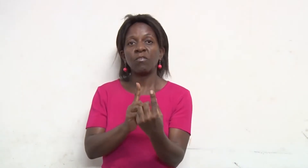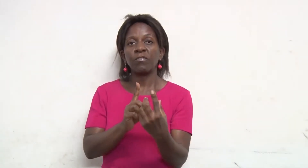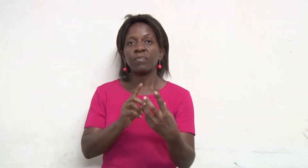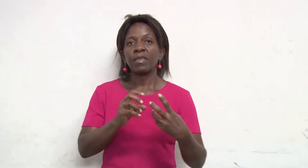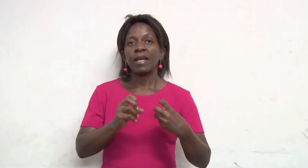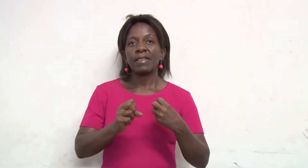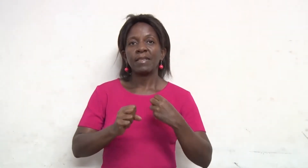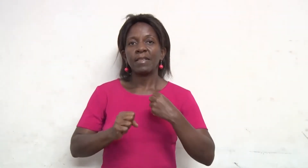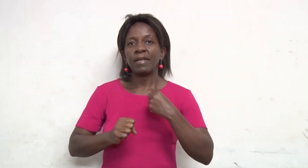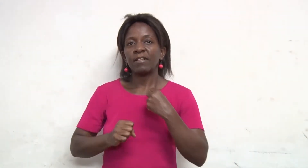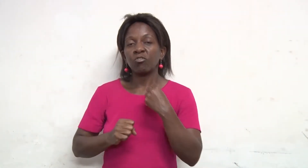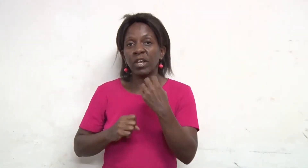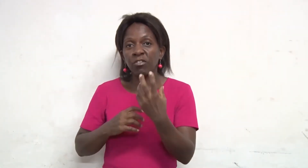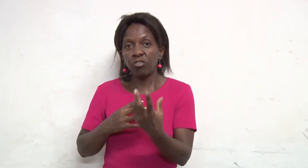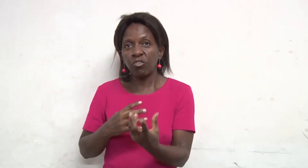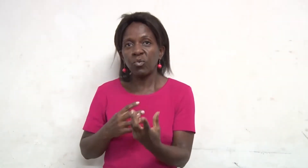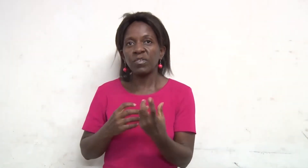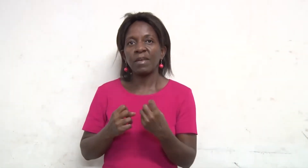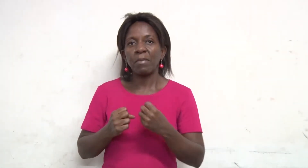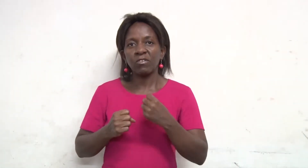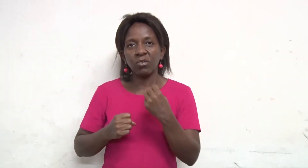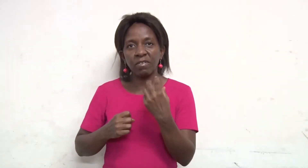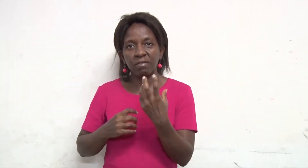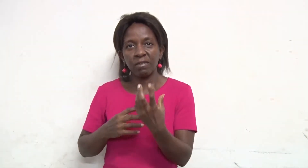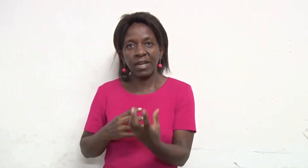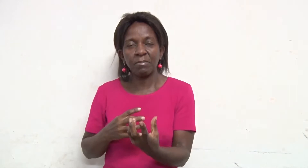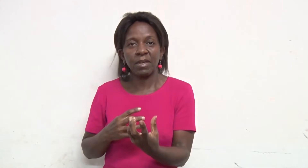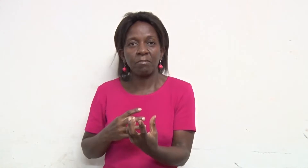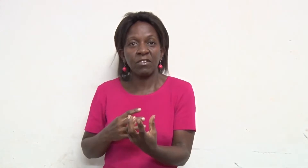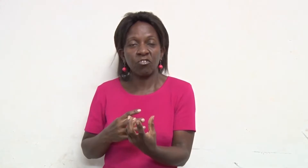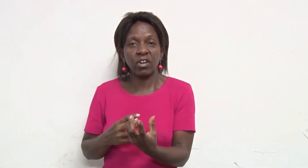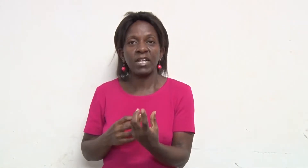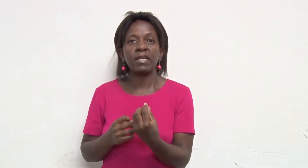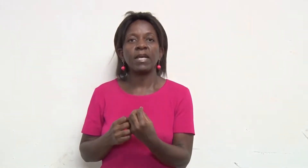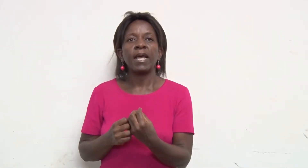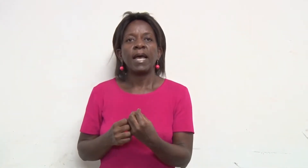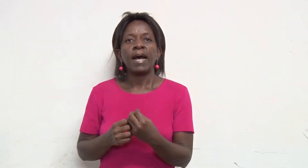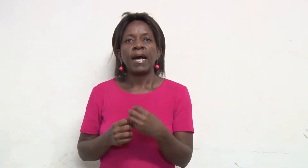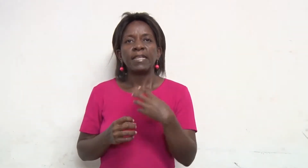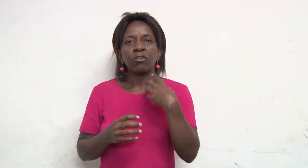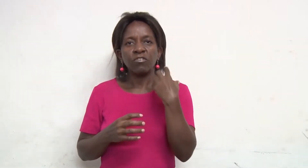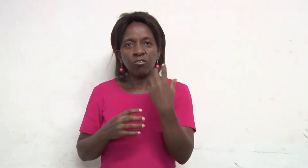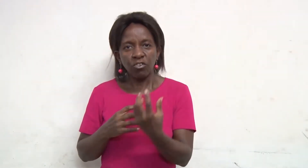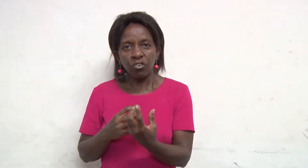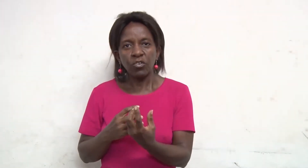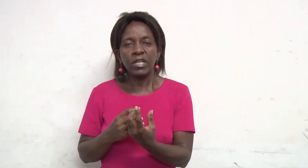of the strength you use, the muscles can be strained, and the concentration you